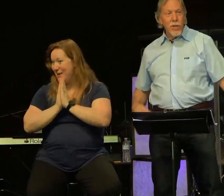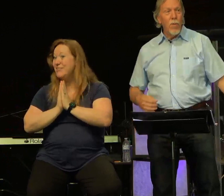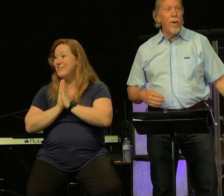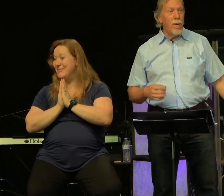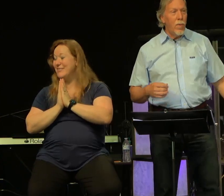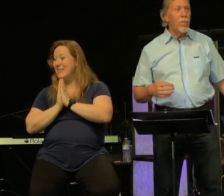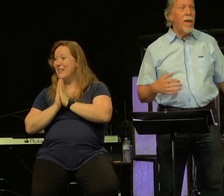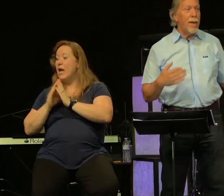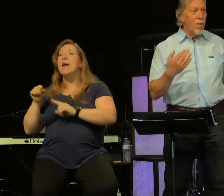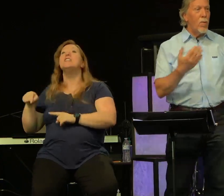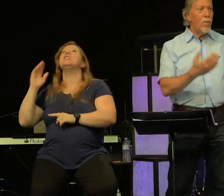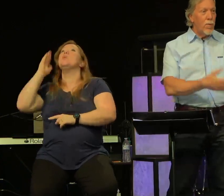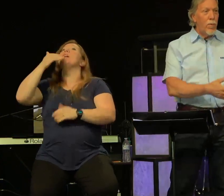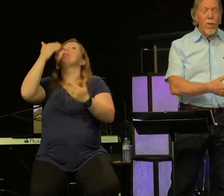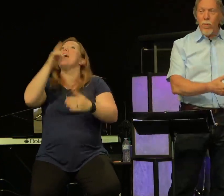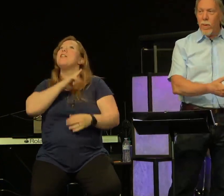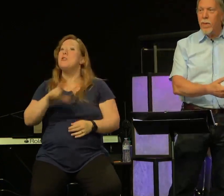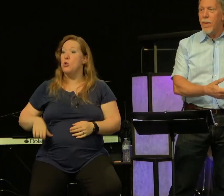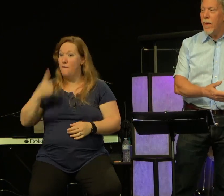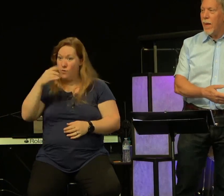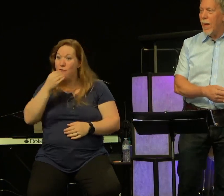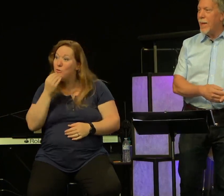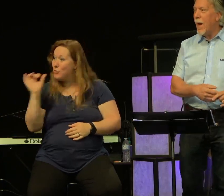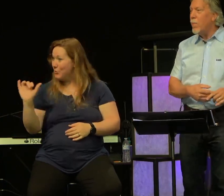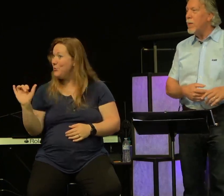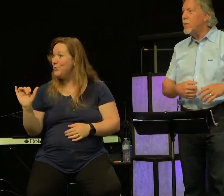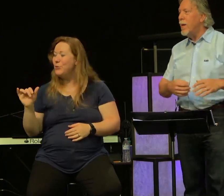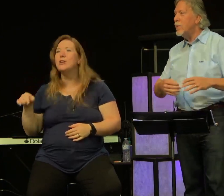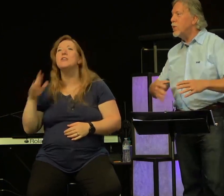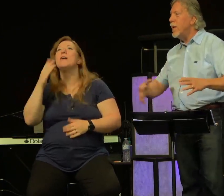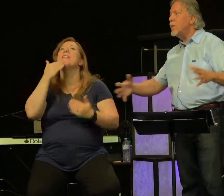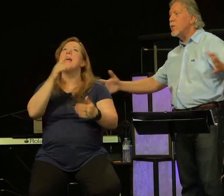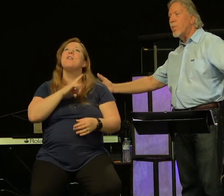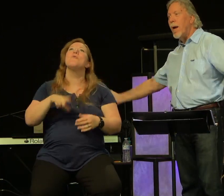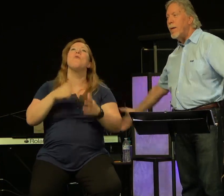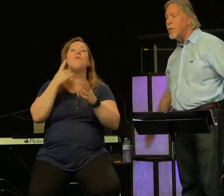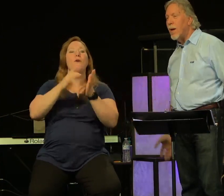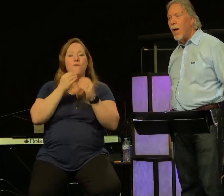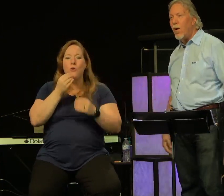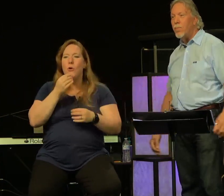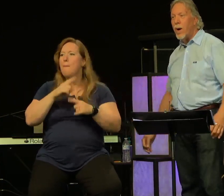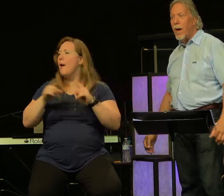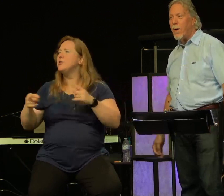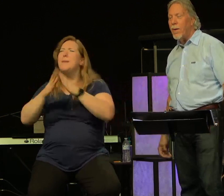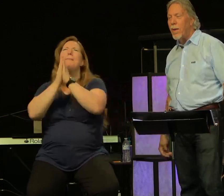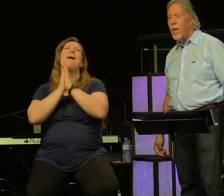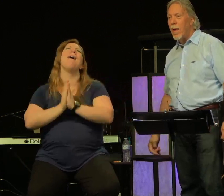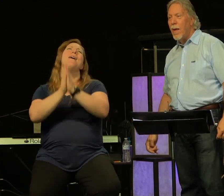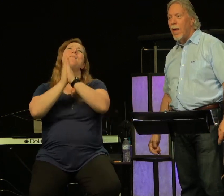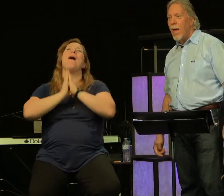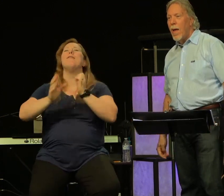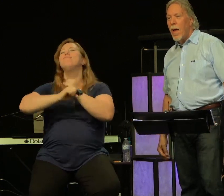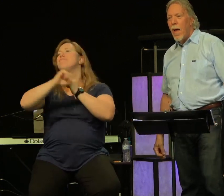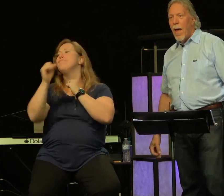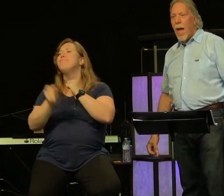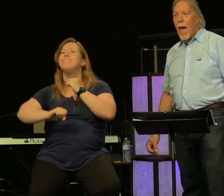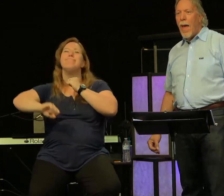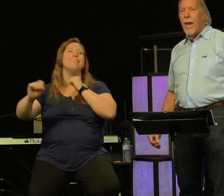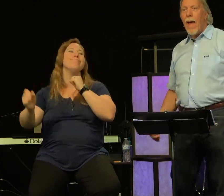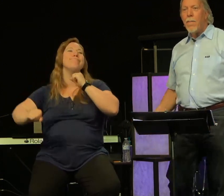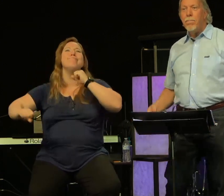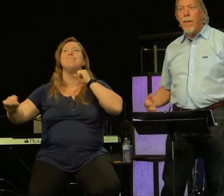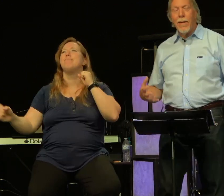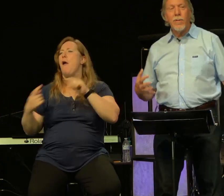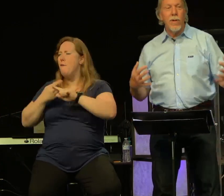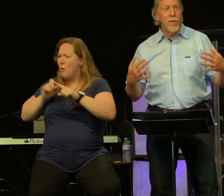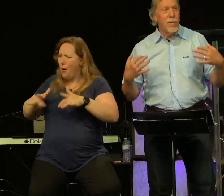And she will thank the Lord for the food in there, but she just prays a long prayer. And